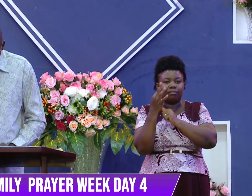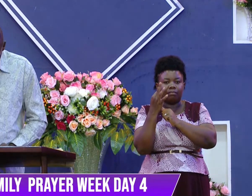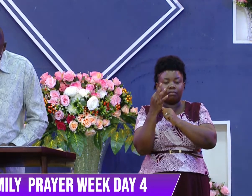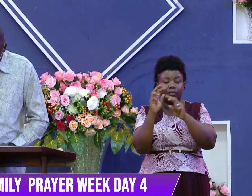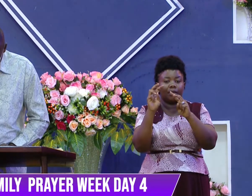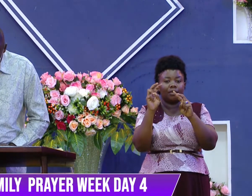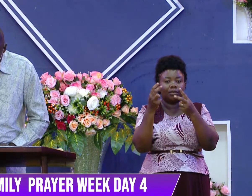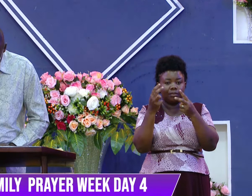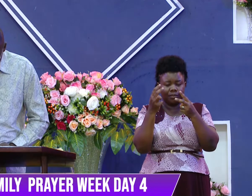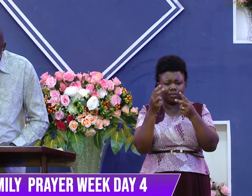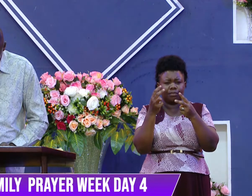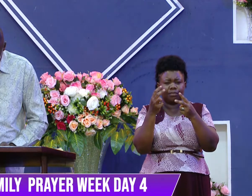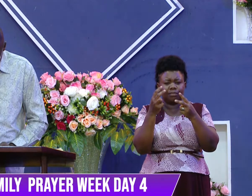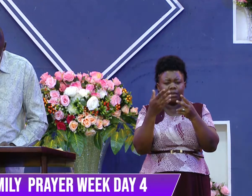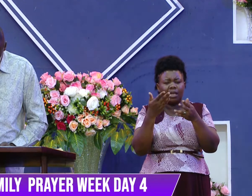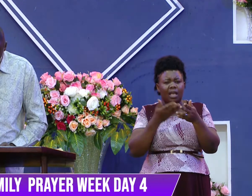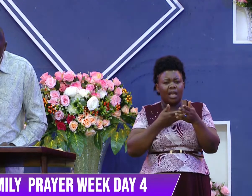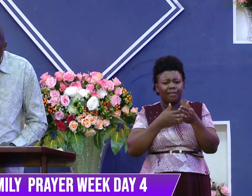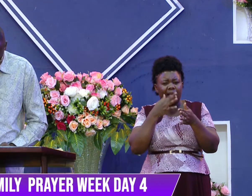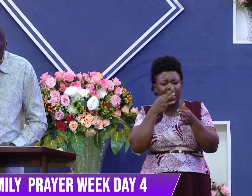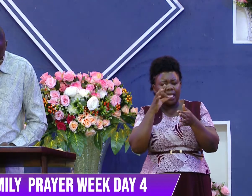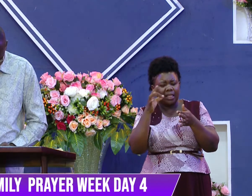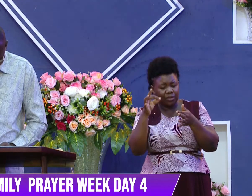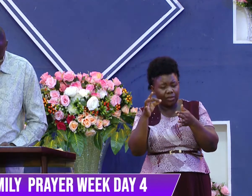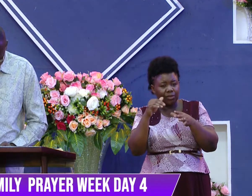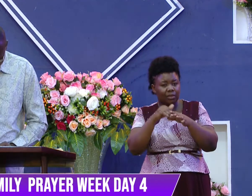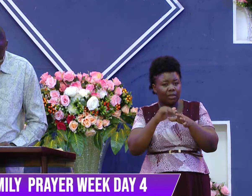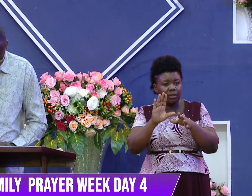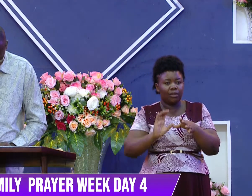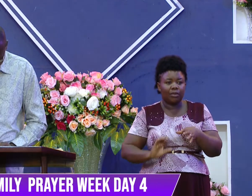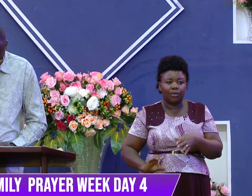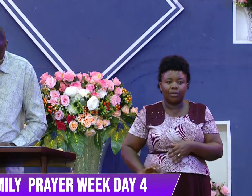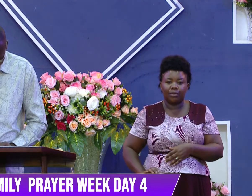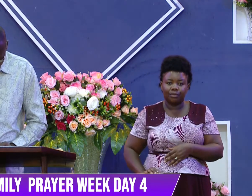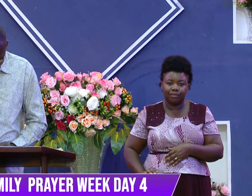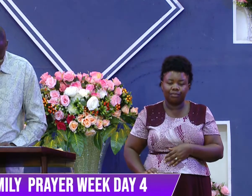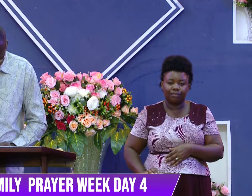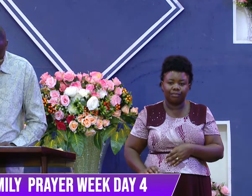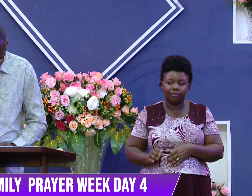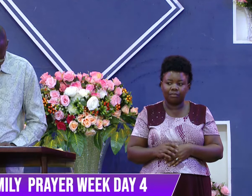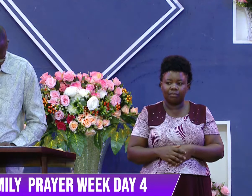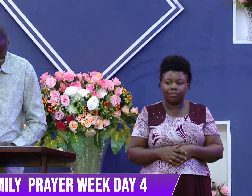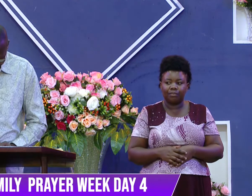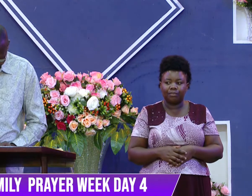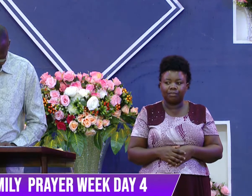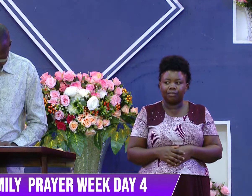Omutwenga gambo kunogo omunyo. The theme saying having enough salt.